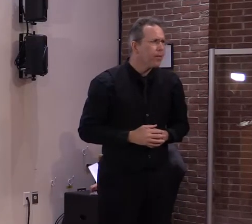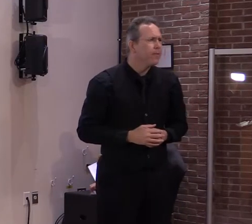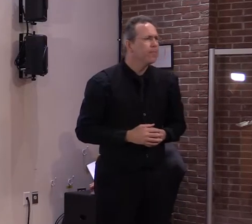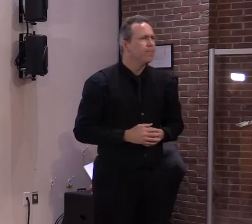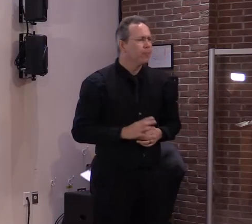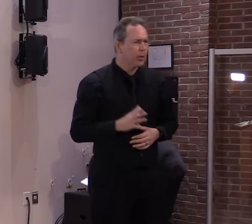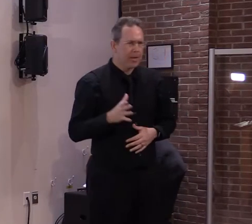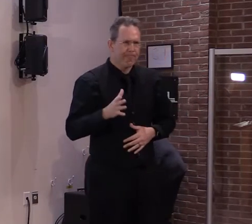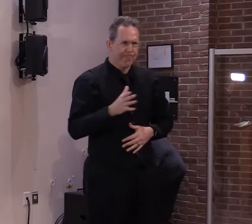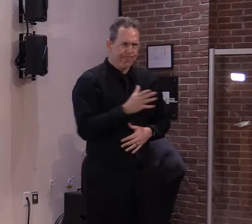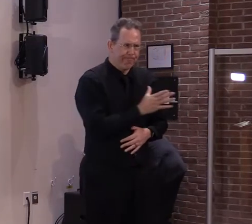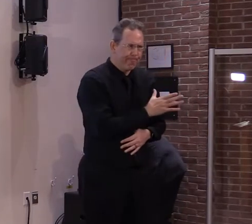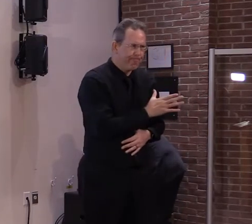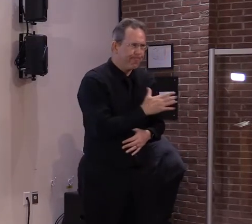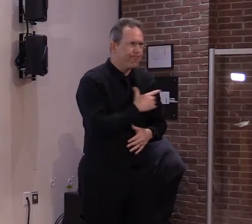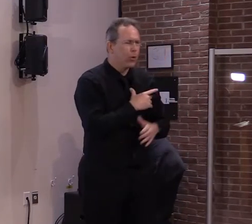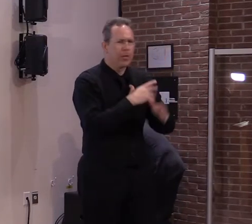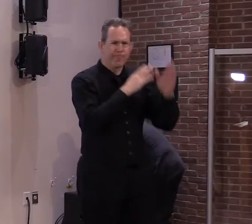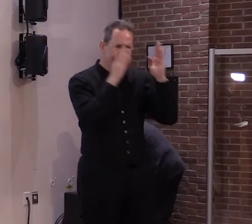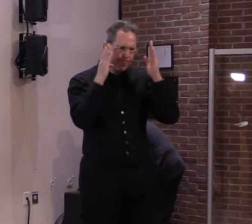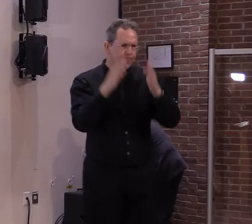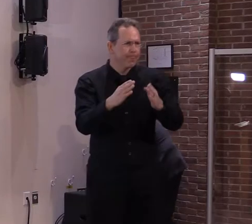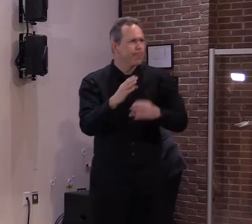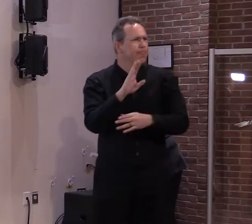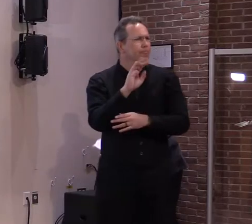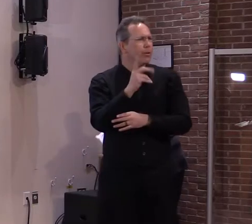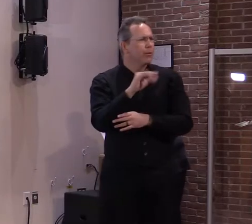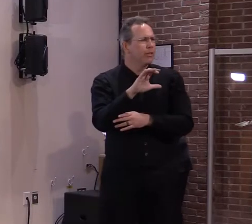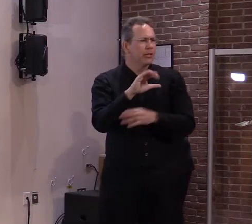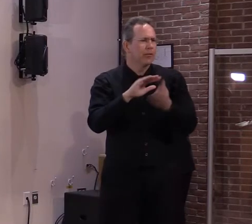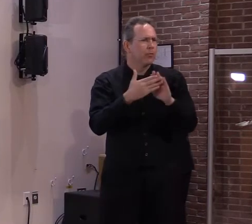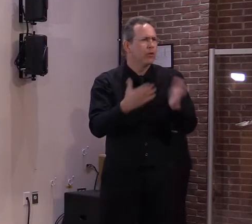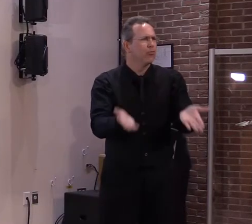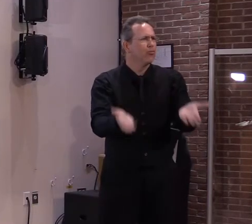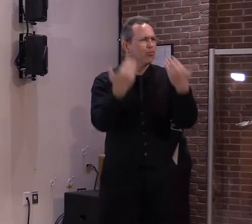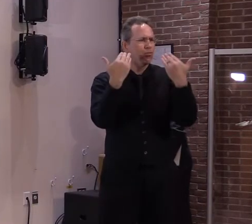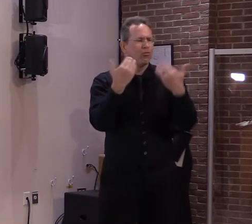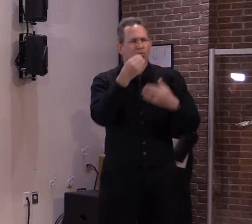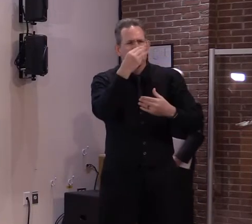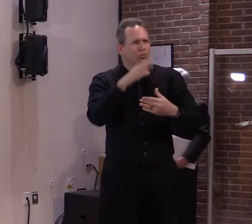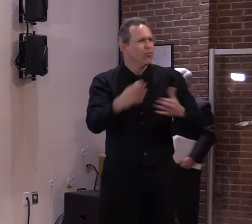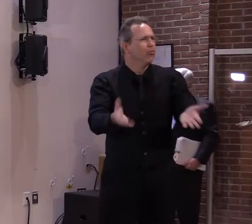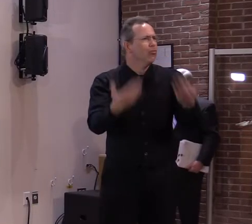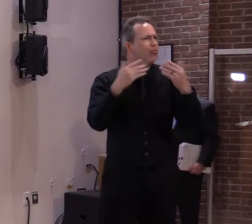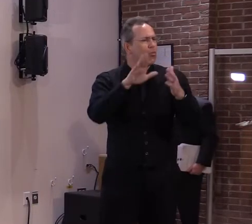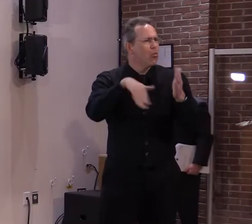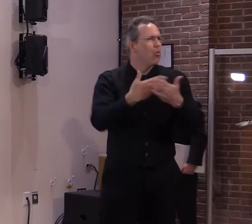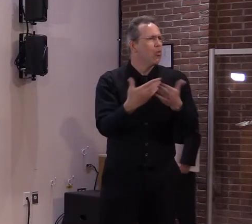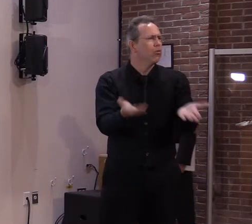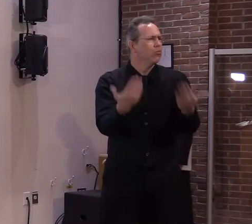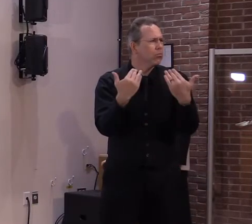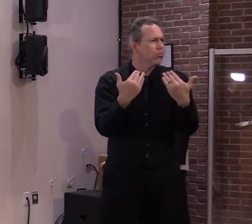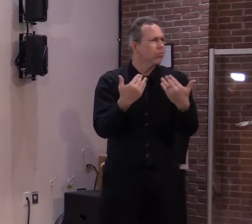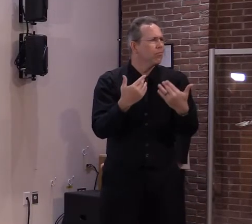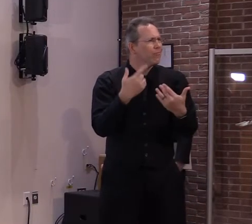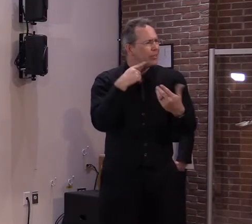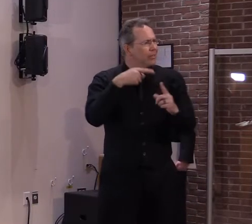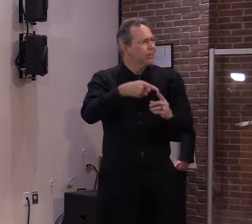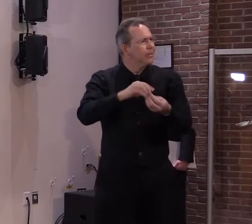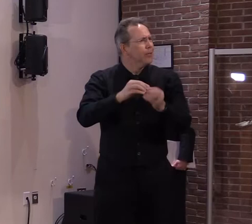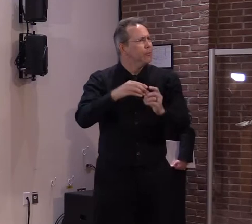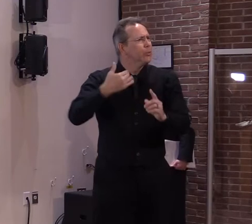up to the BIPOC community overall. But this was all based on the data, the science, the health experts,